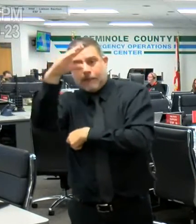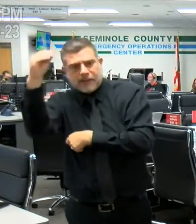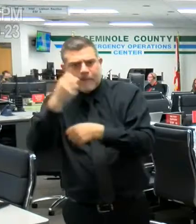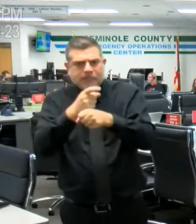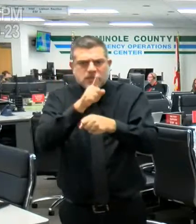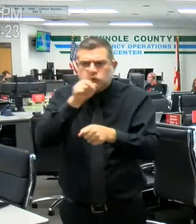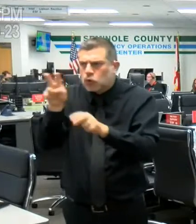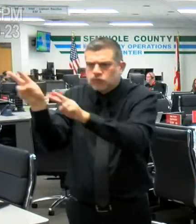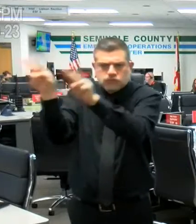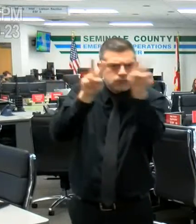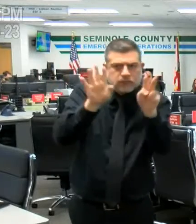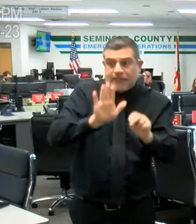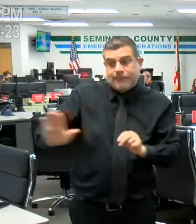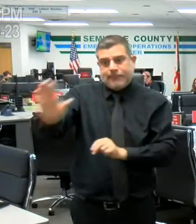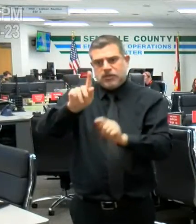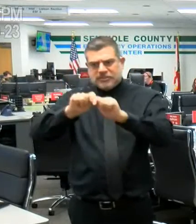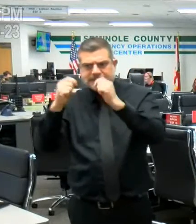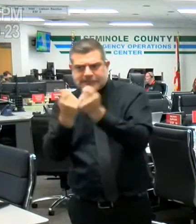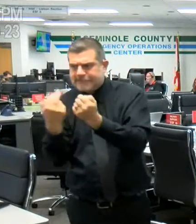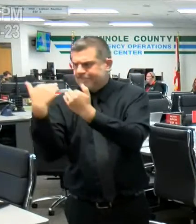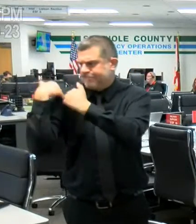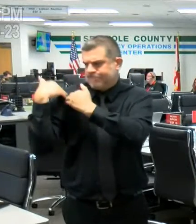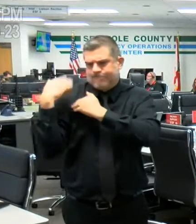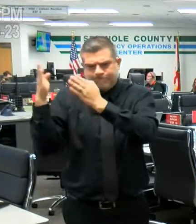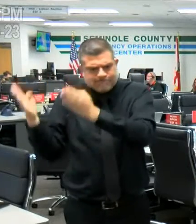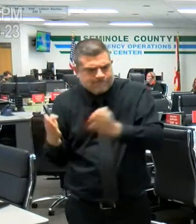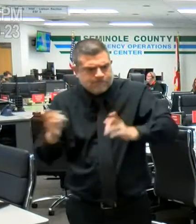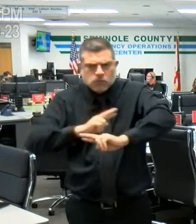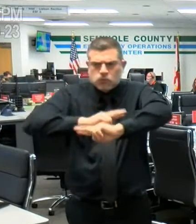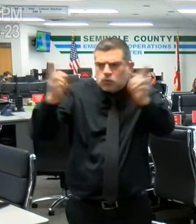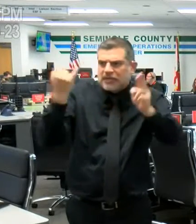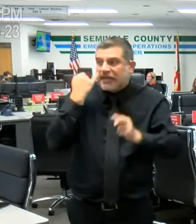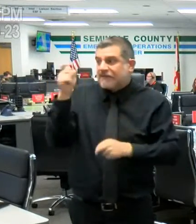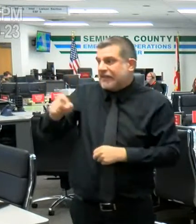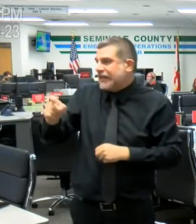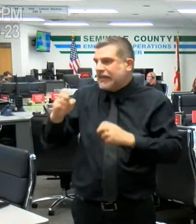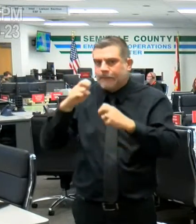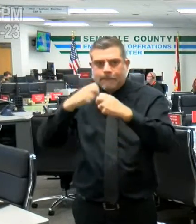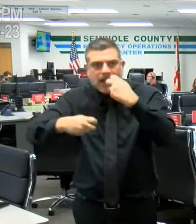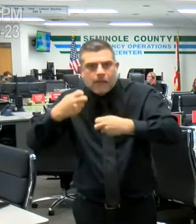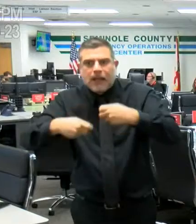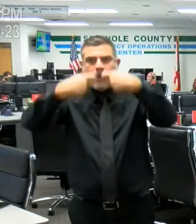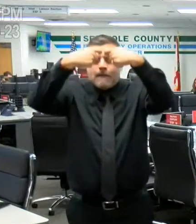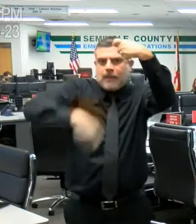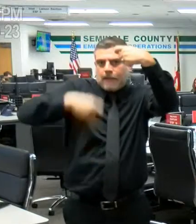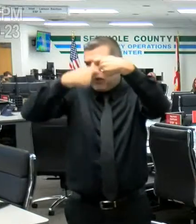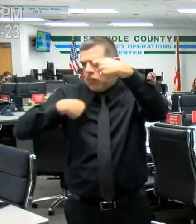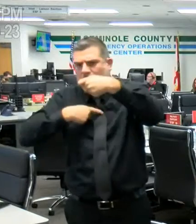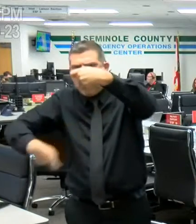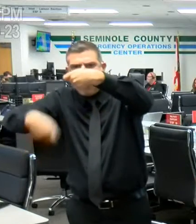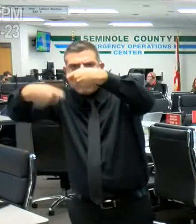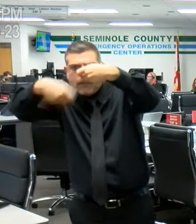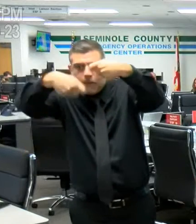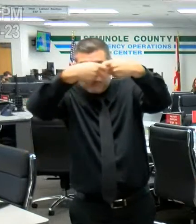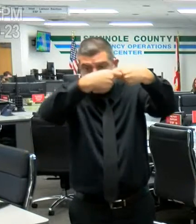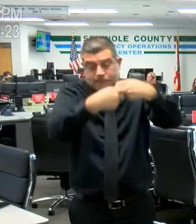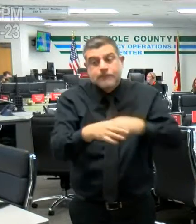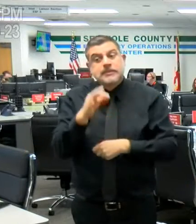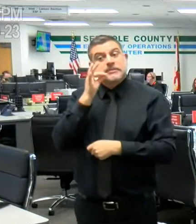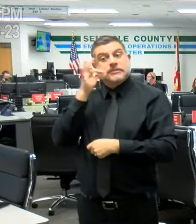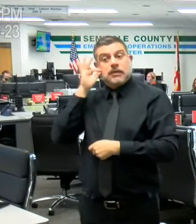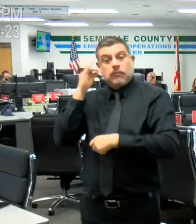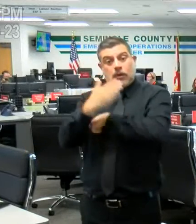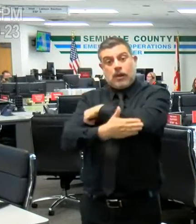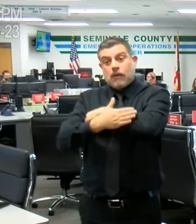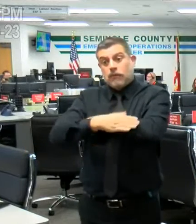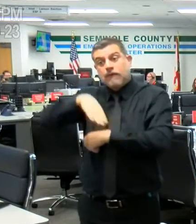teams here ready to go in case there is power outage around our community. Seminole County Fire Department will be